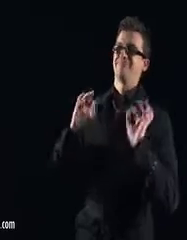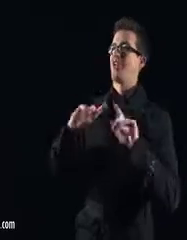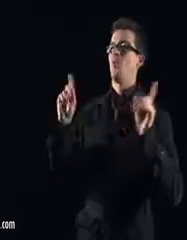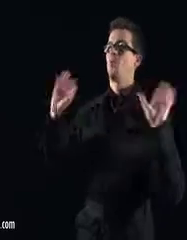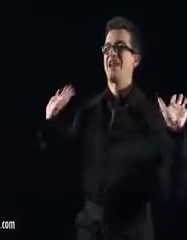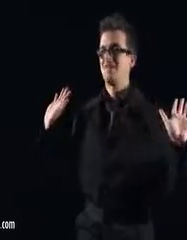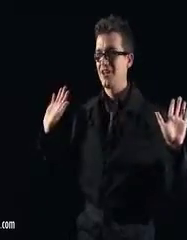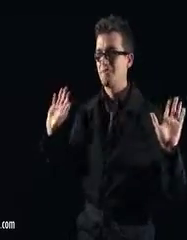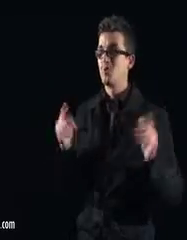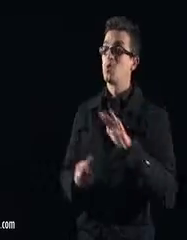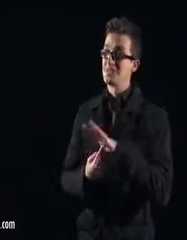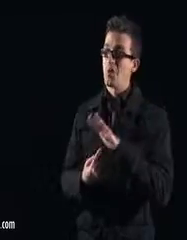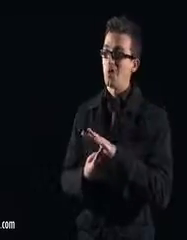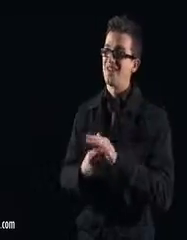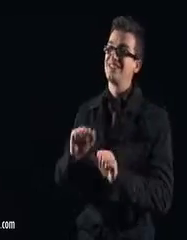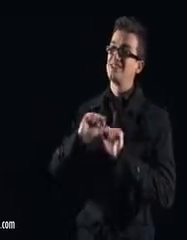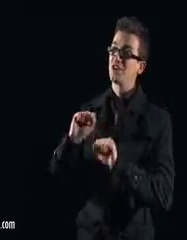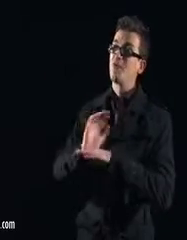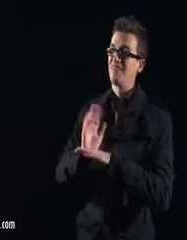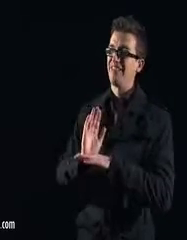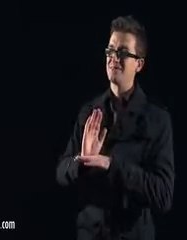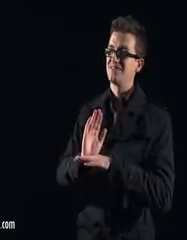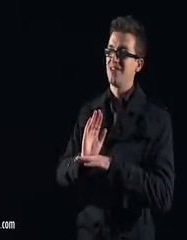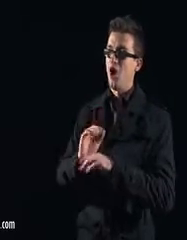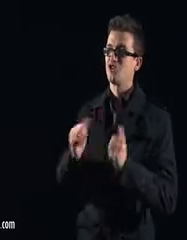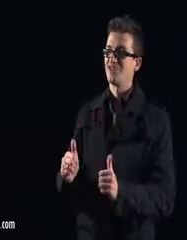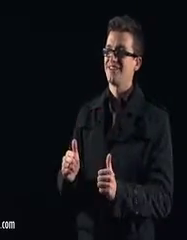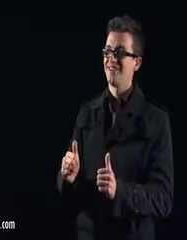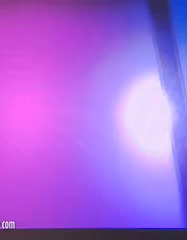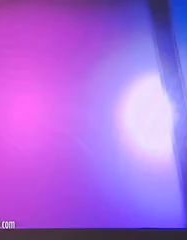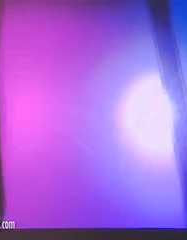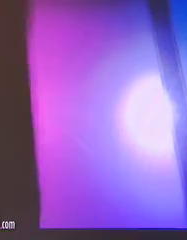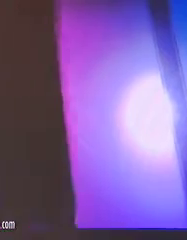director. What's important is that your films are good.